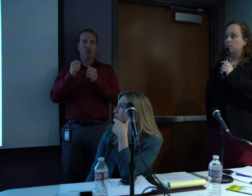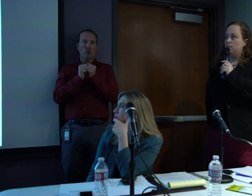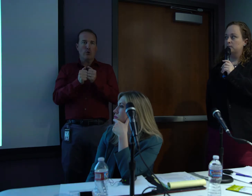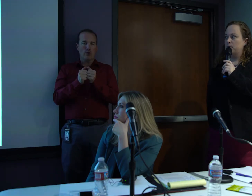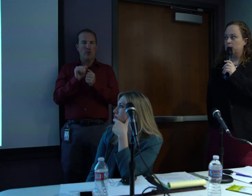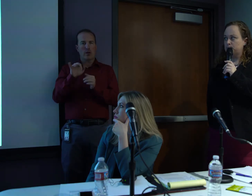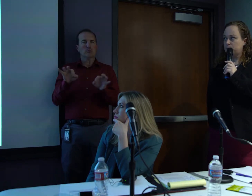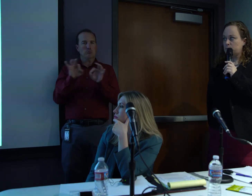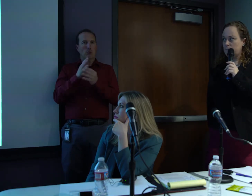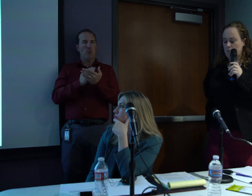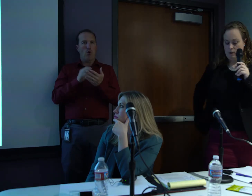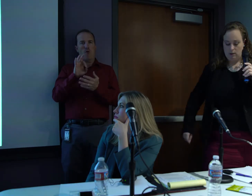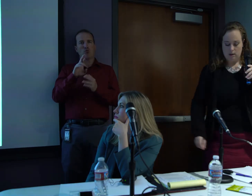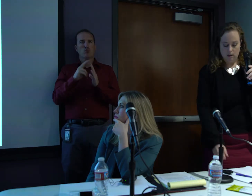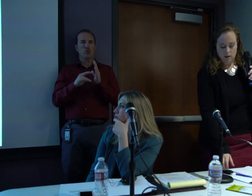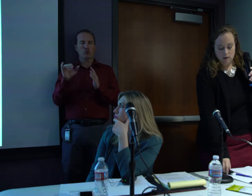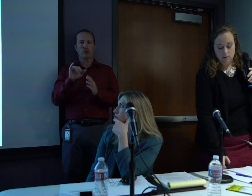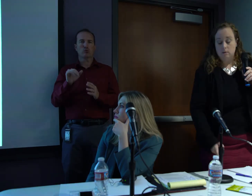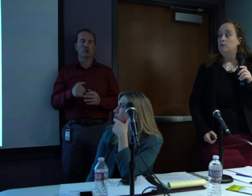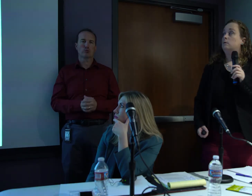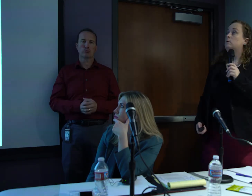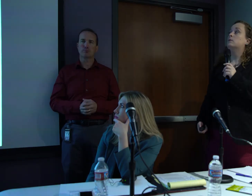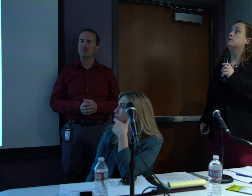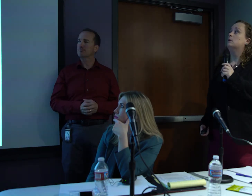piece of the rule as well.